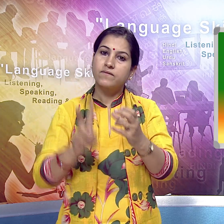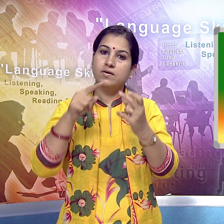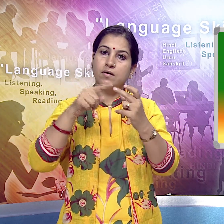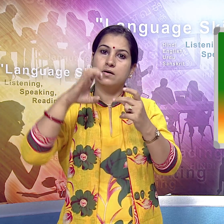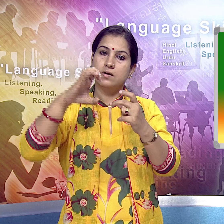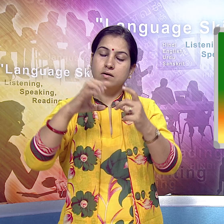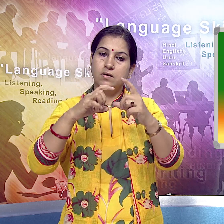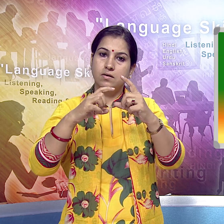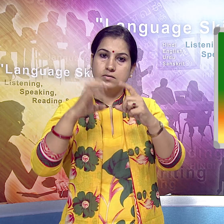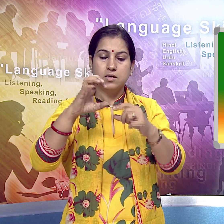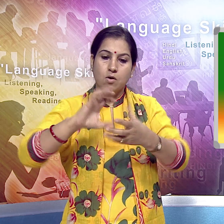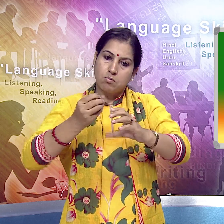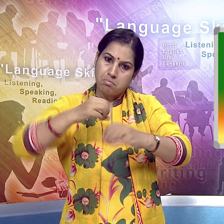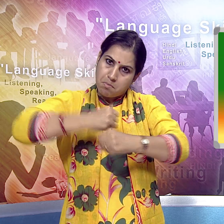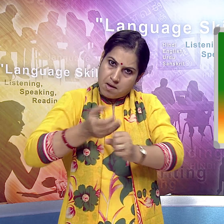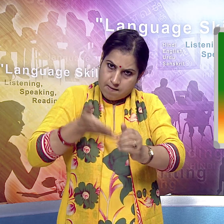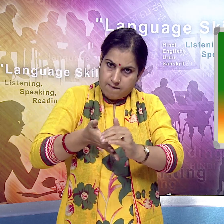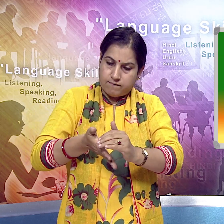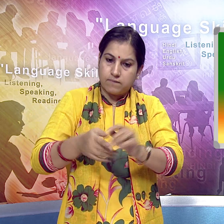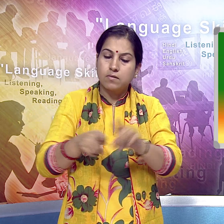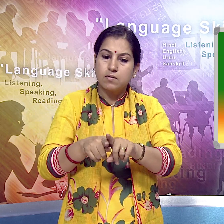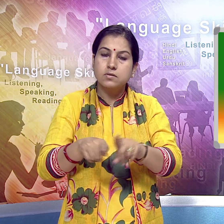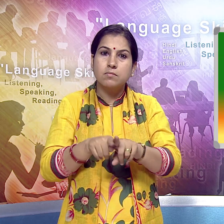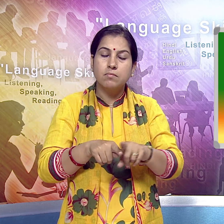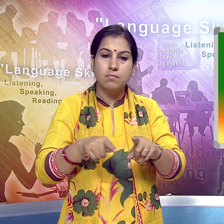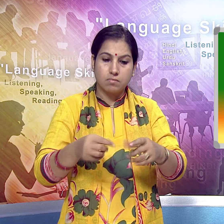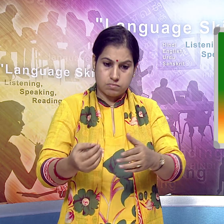because it is necessary for the formation.